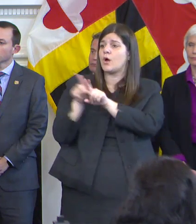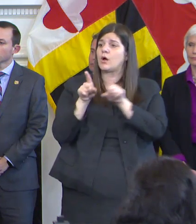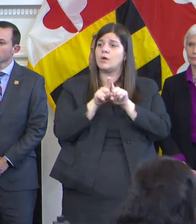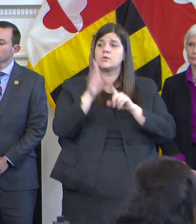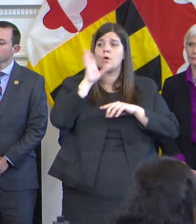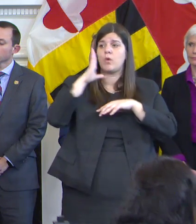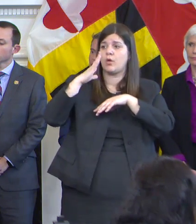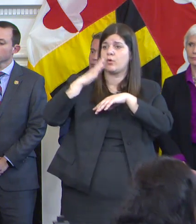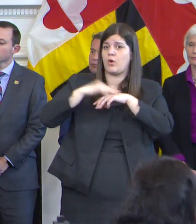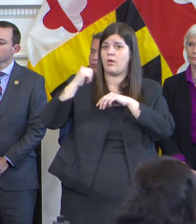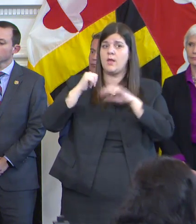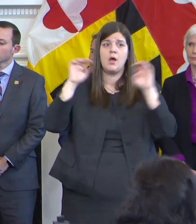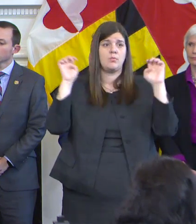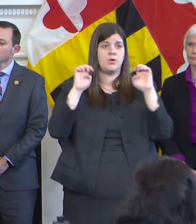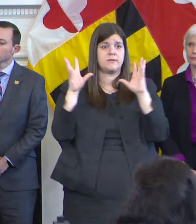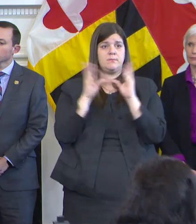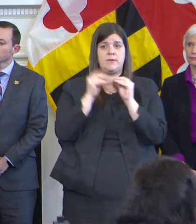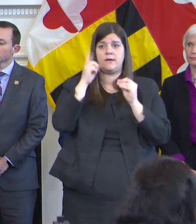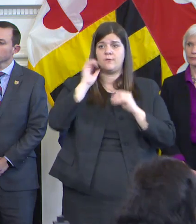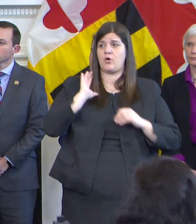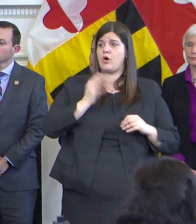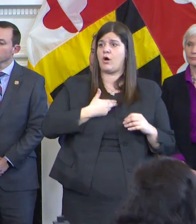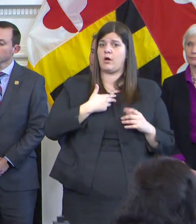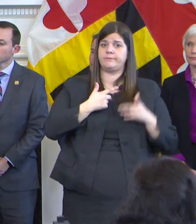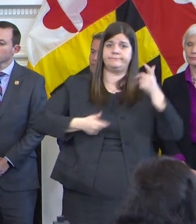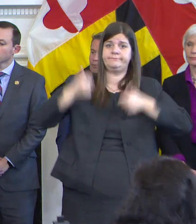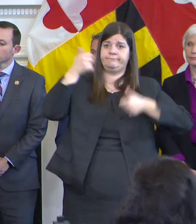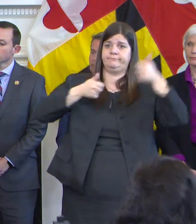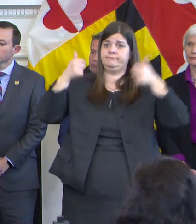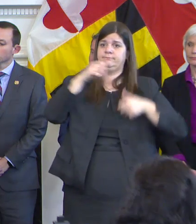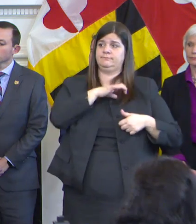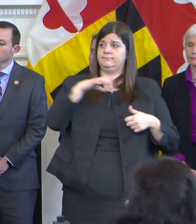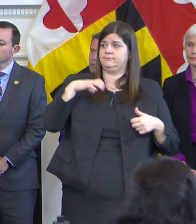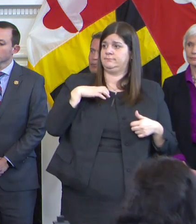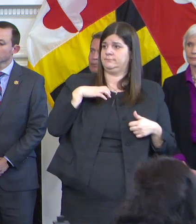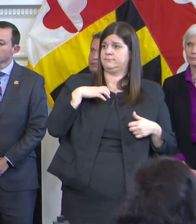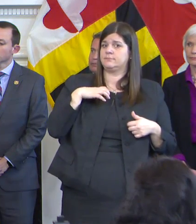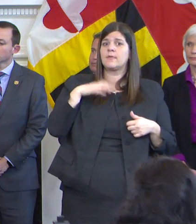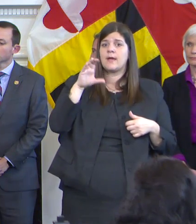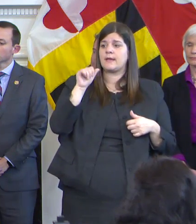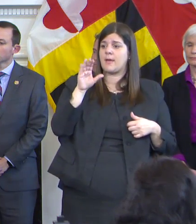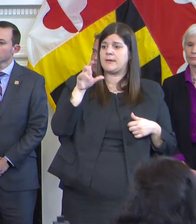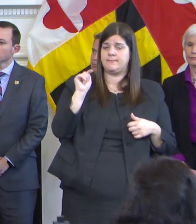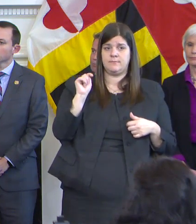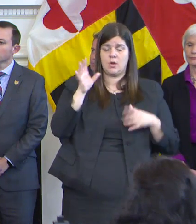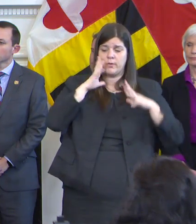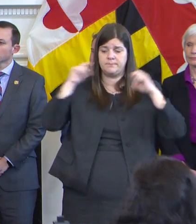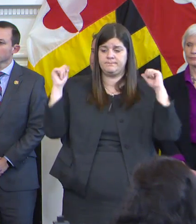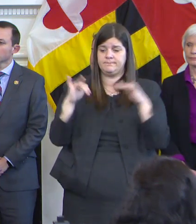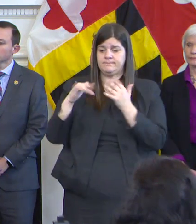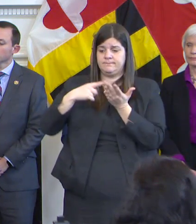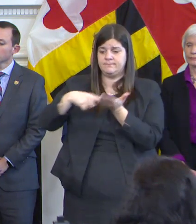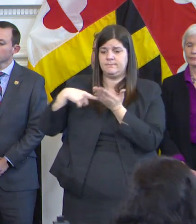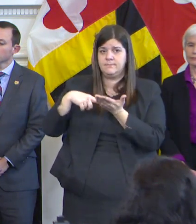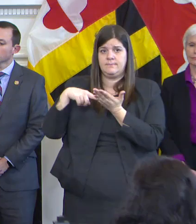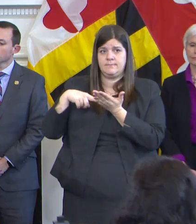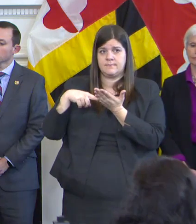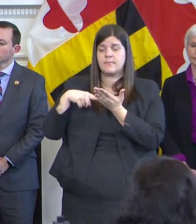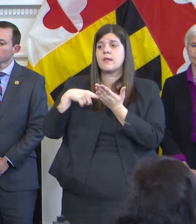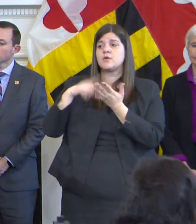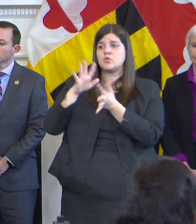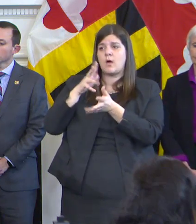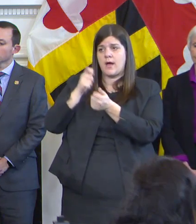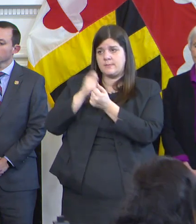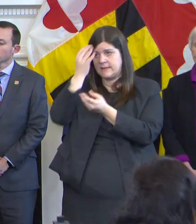cabinet tomorrow for a thorough briefing with state health officials and a discussion of our statewide response